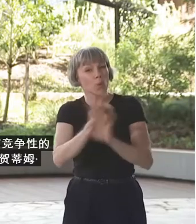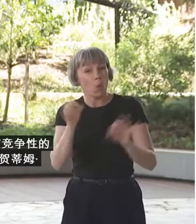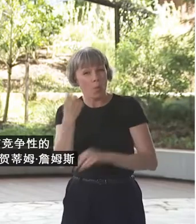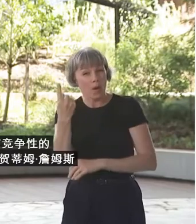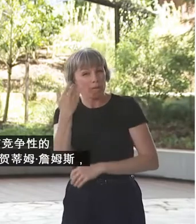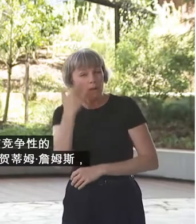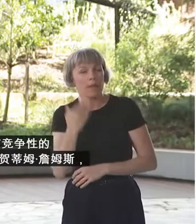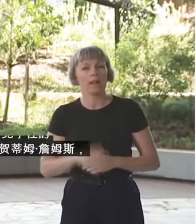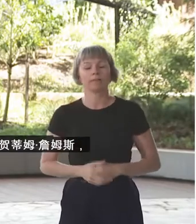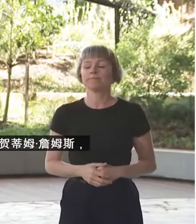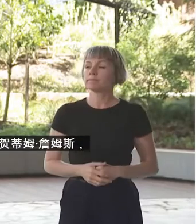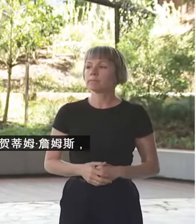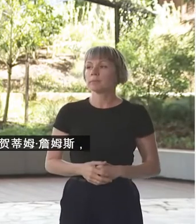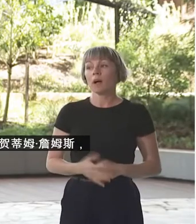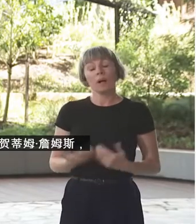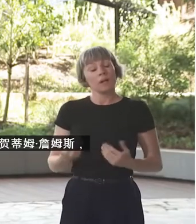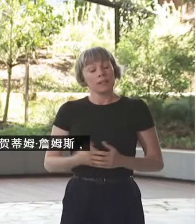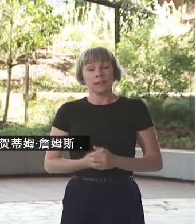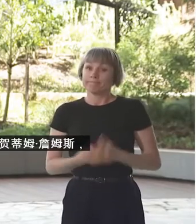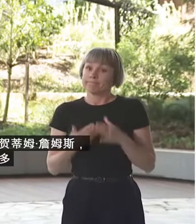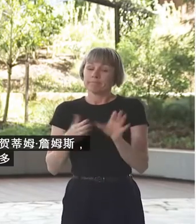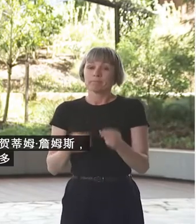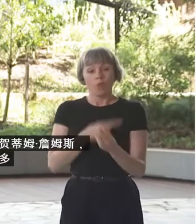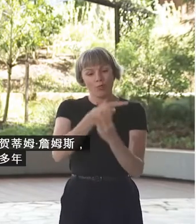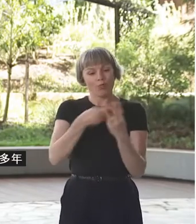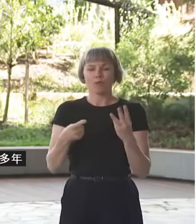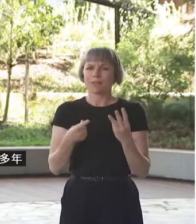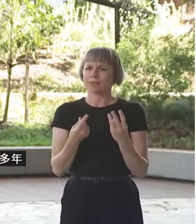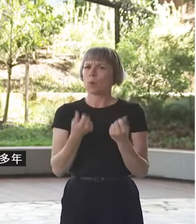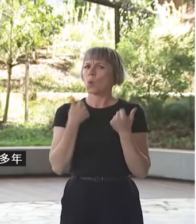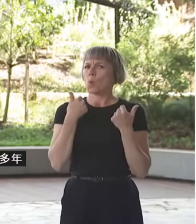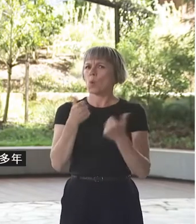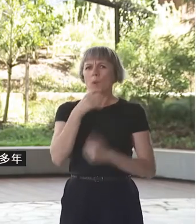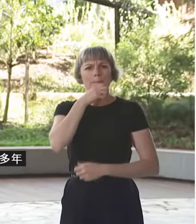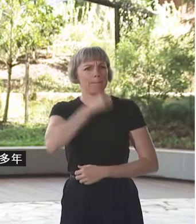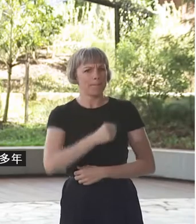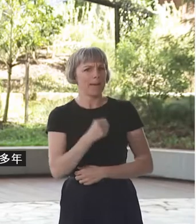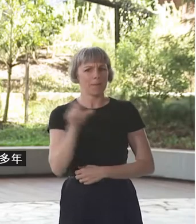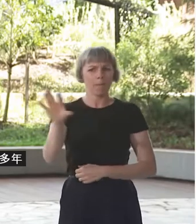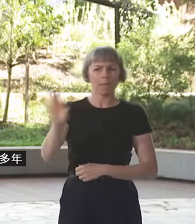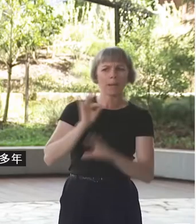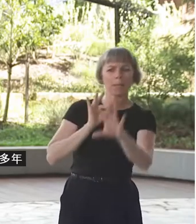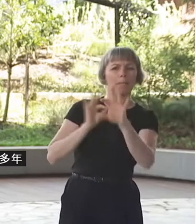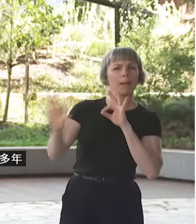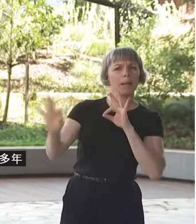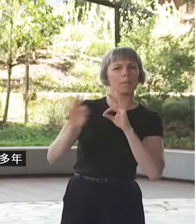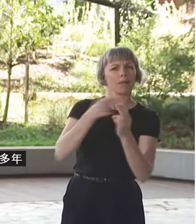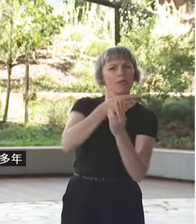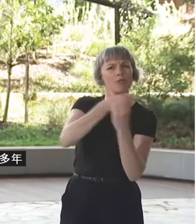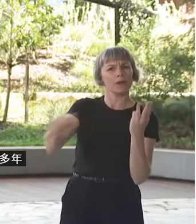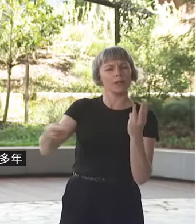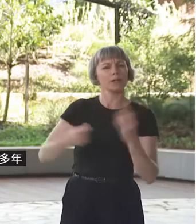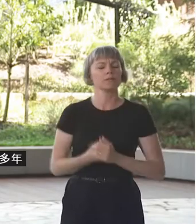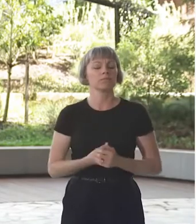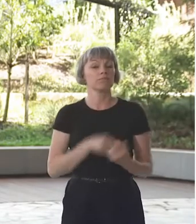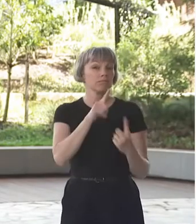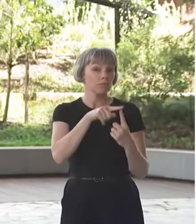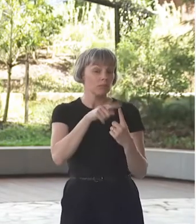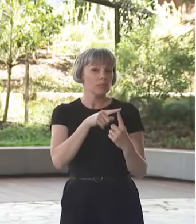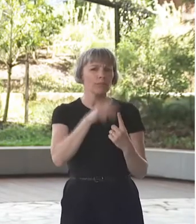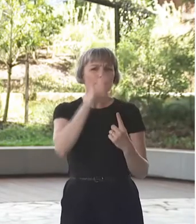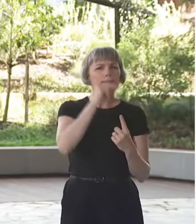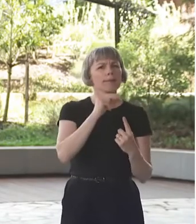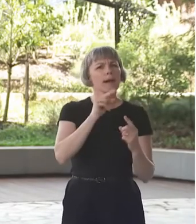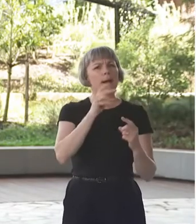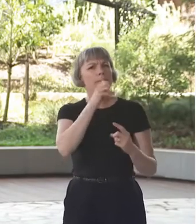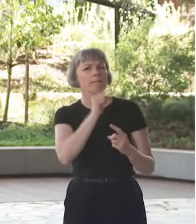I congratulate Tim James. I've known Tim for many years. He's an outstanding man, a young family man who will,